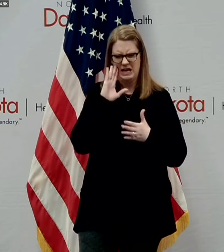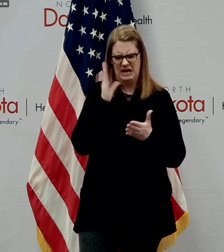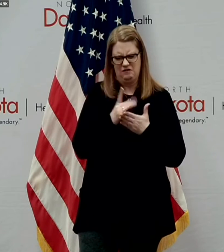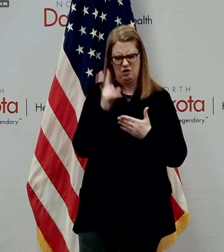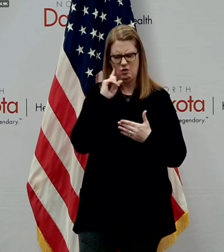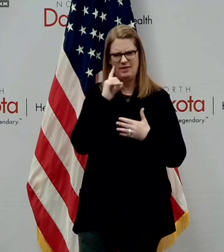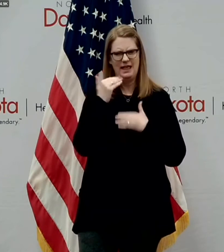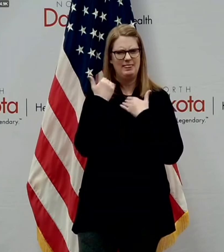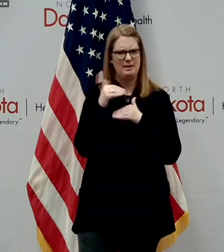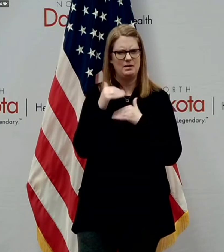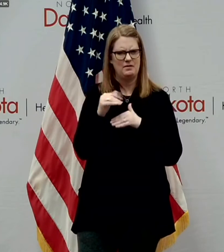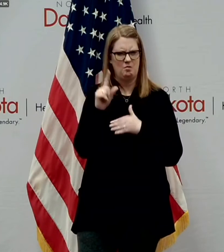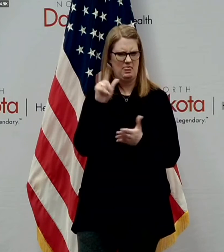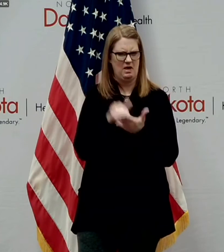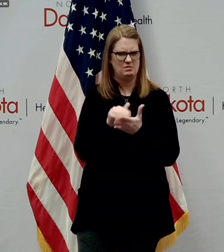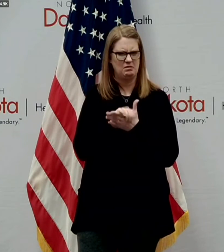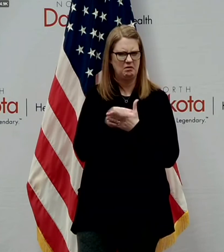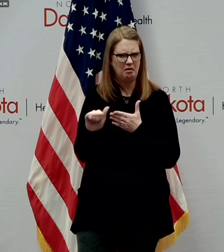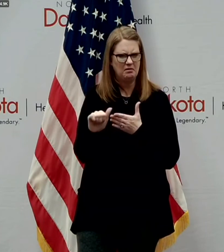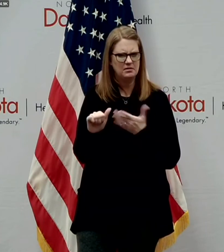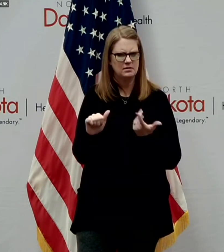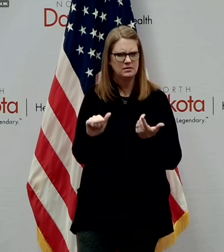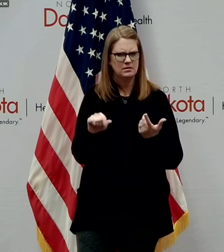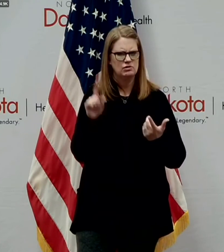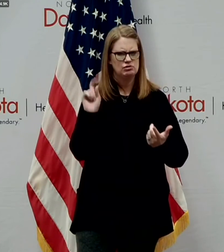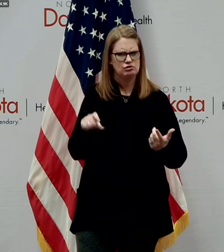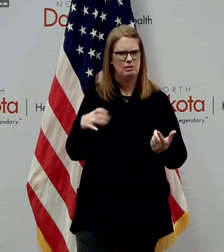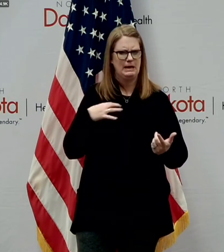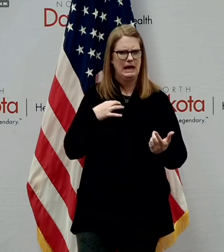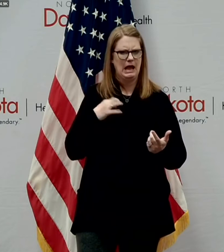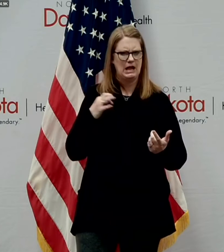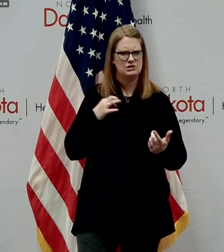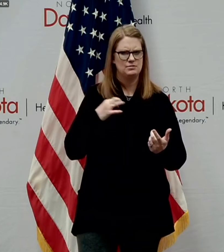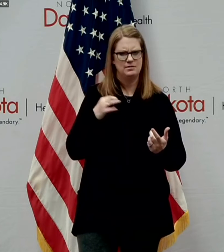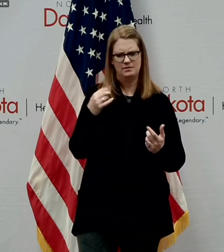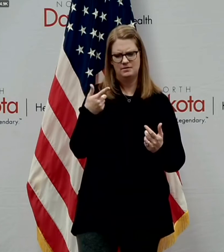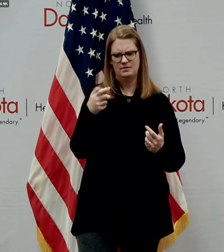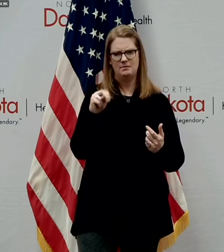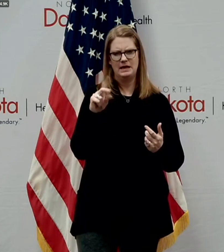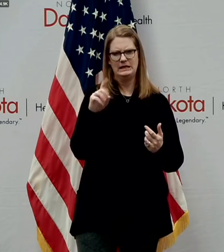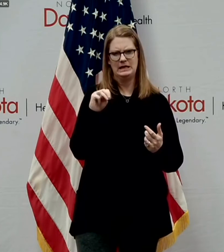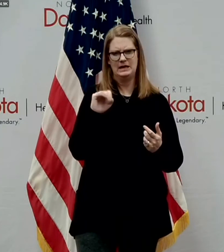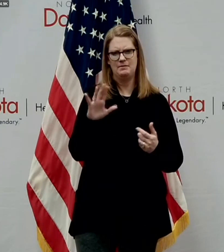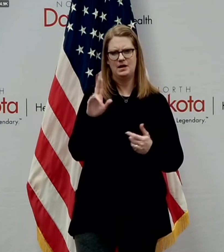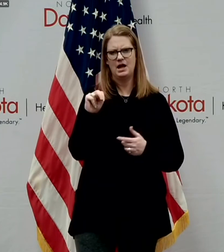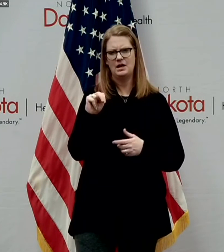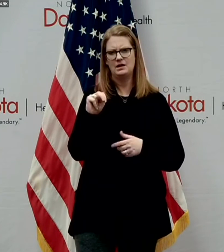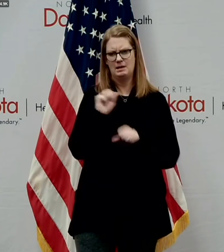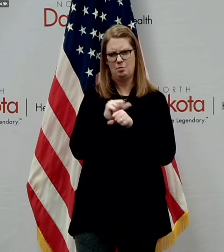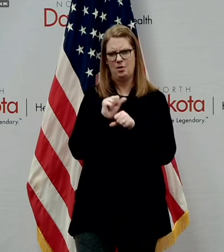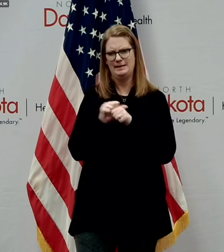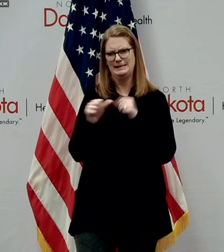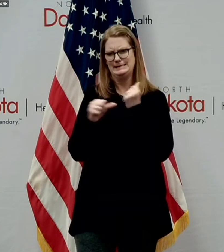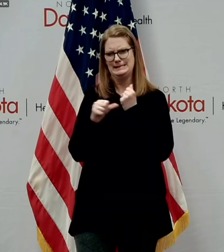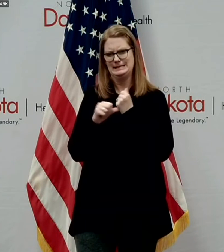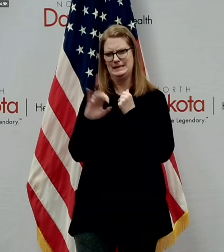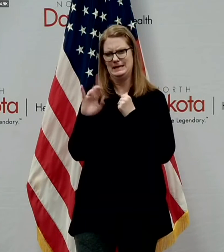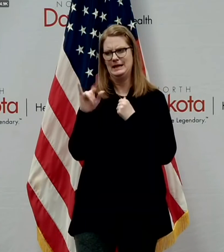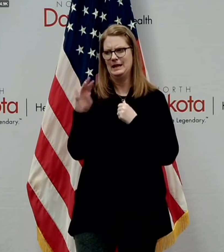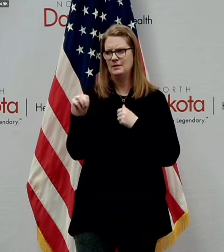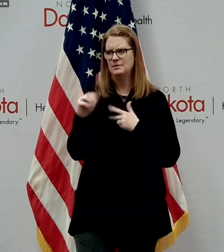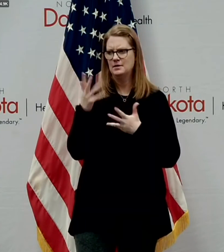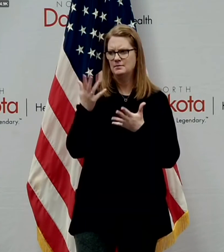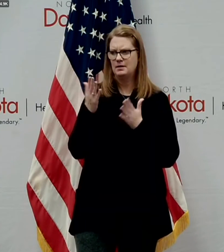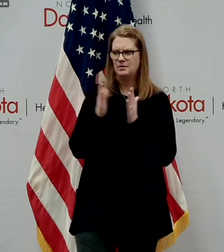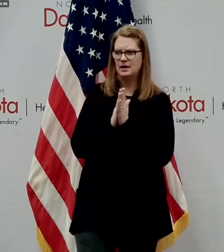about that limit, and they should be eligible for the pandemic unemployment assistance claim. So I would just, maybe we can follow